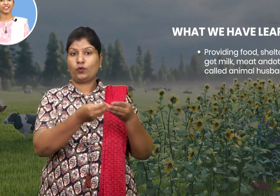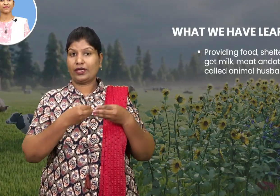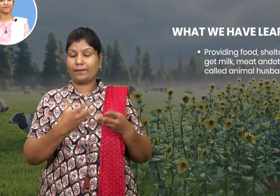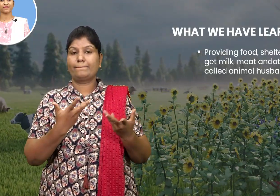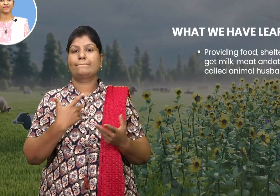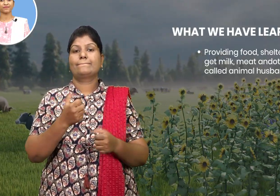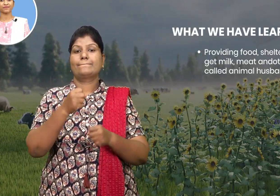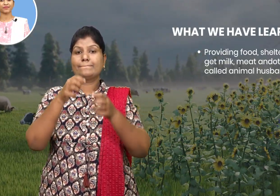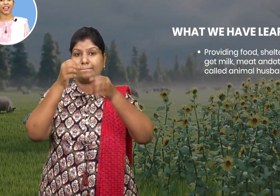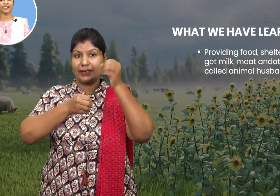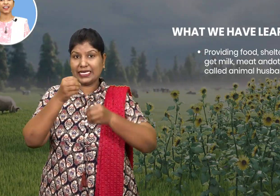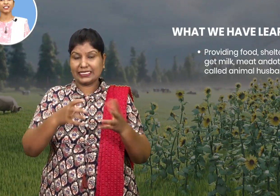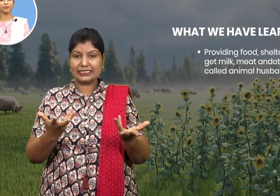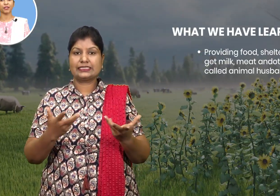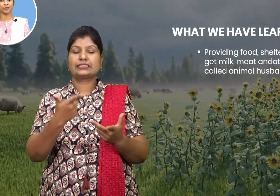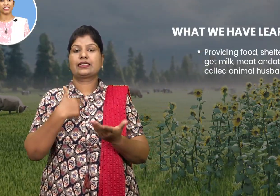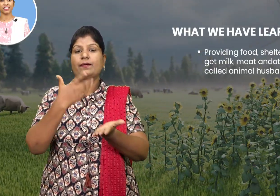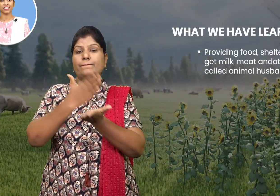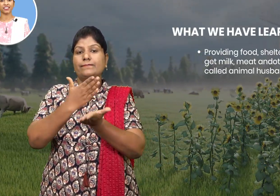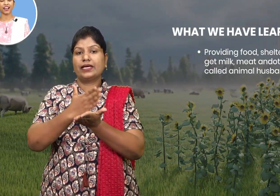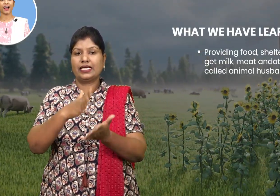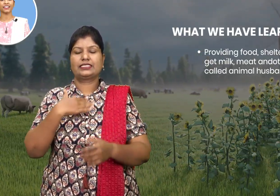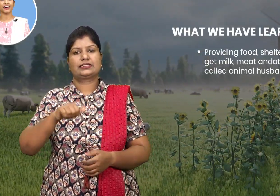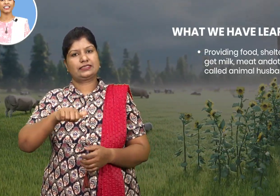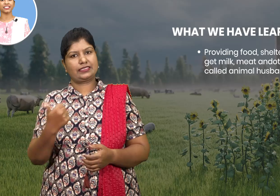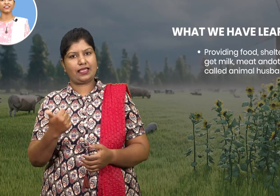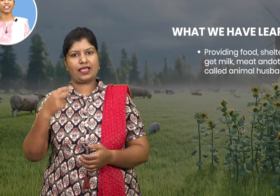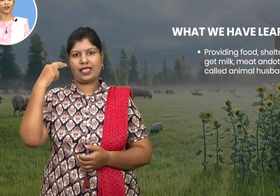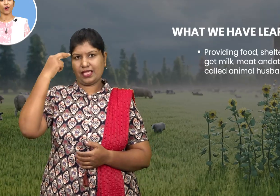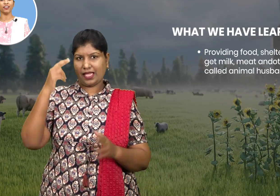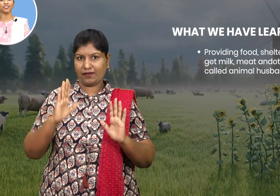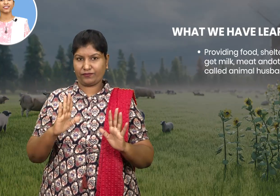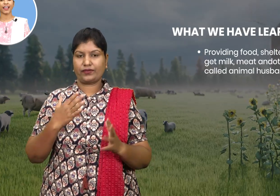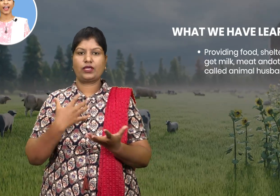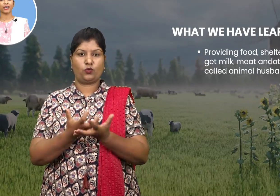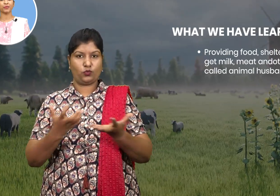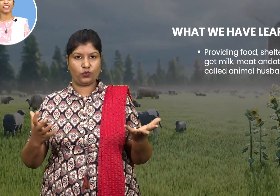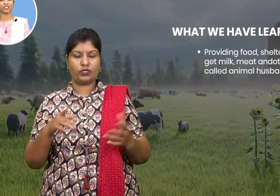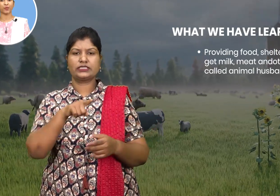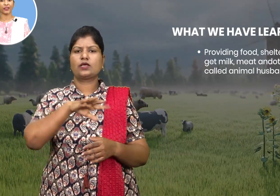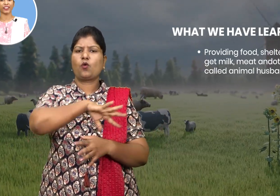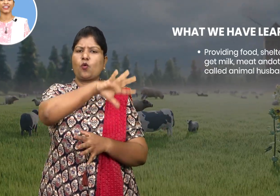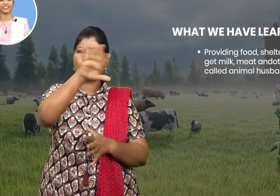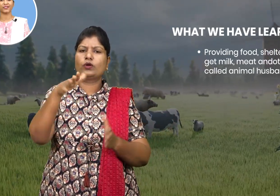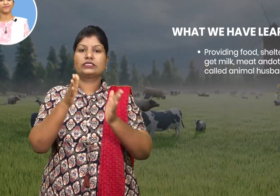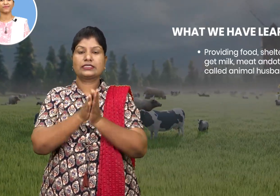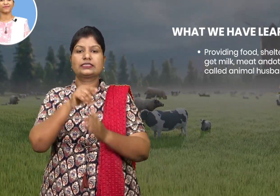meat, and other purposes are collectively called animal